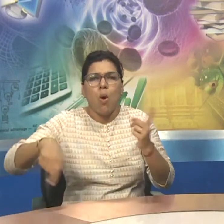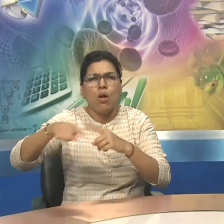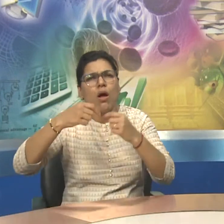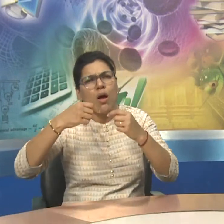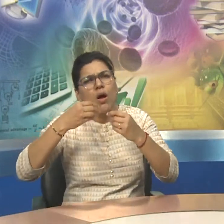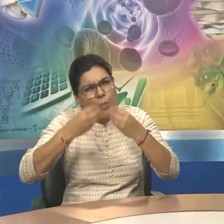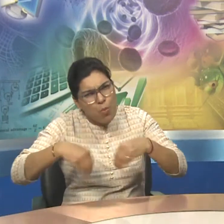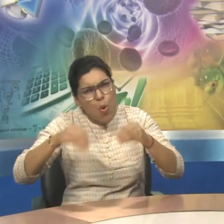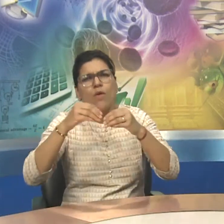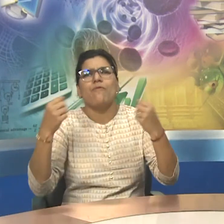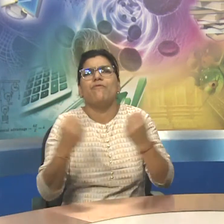changes.